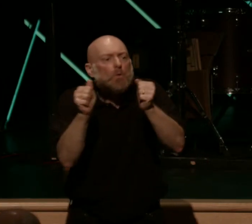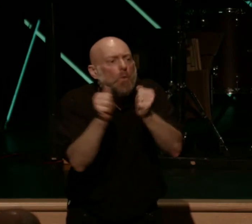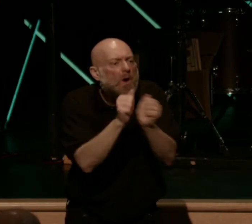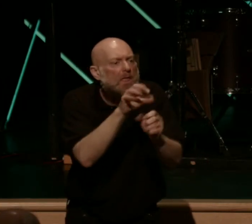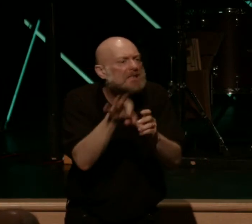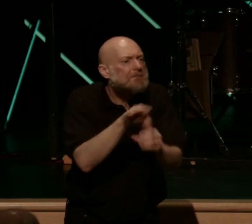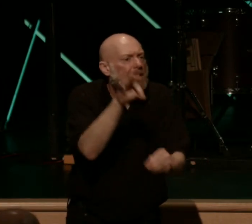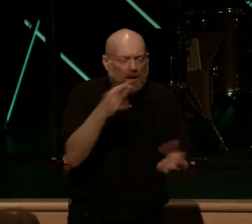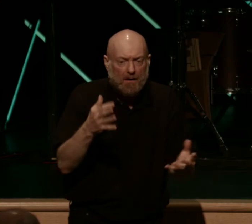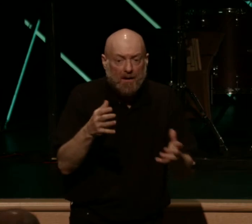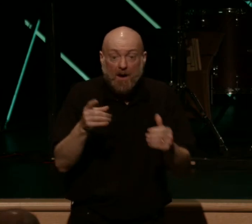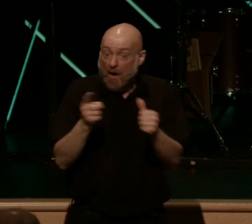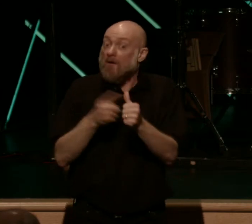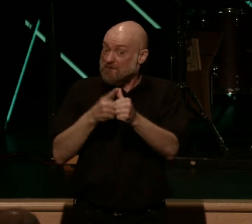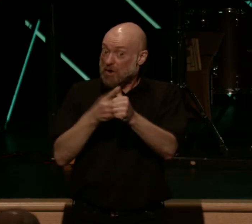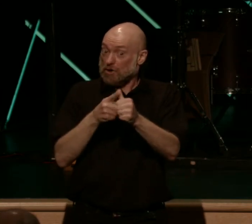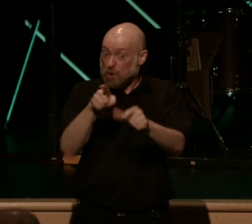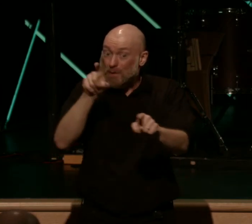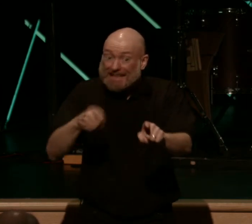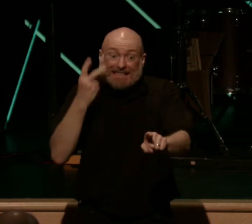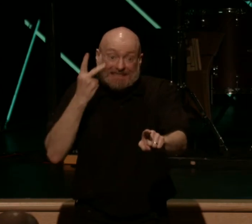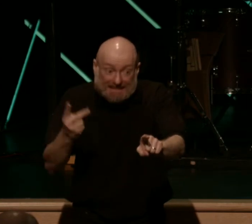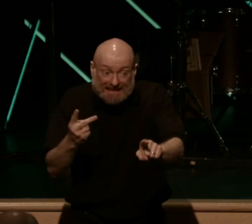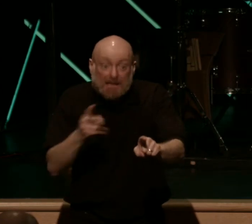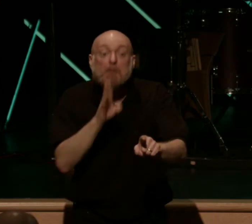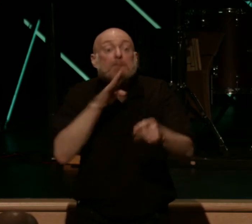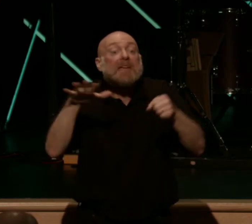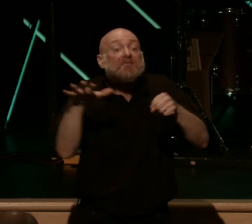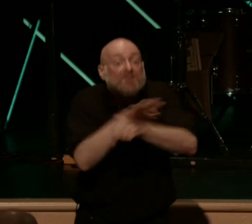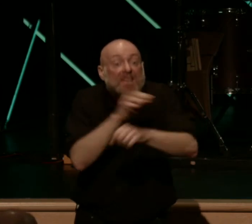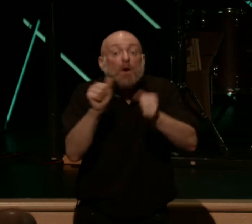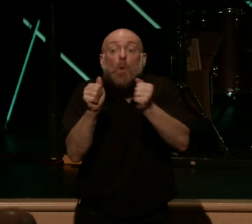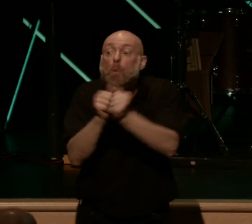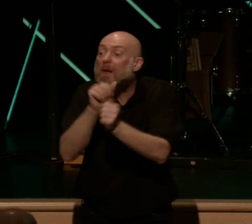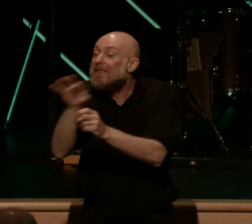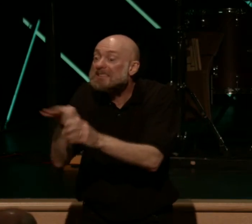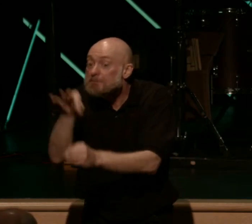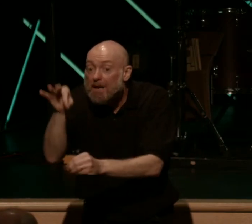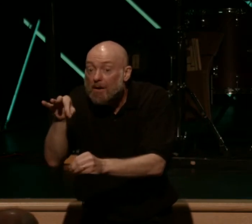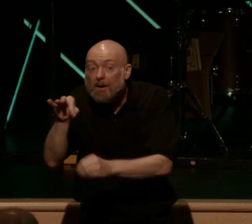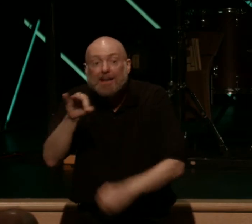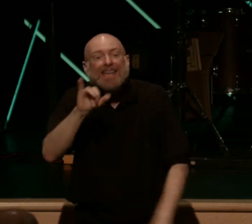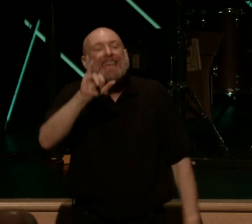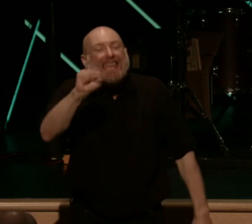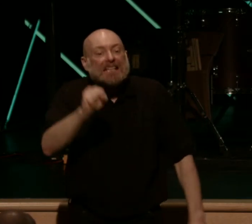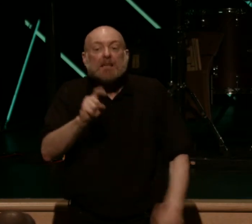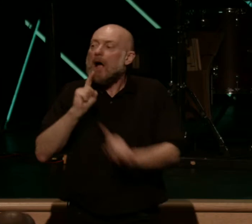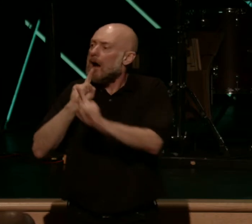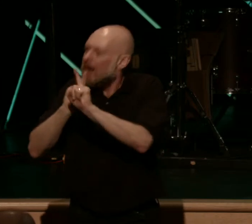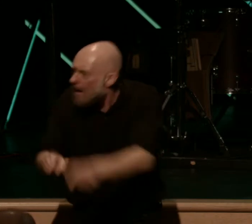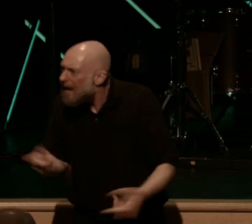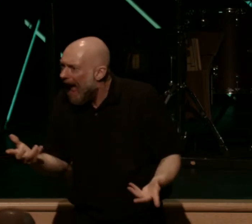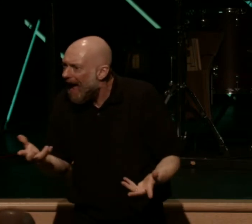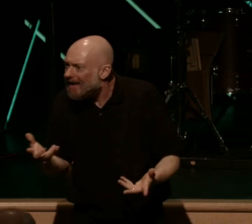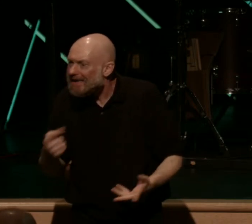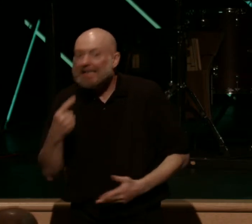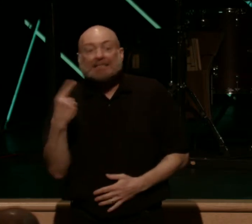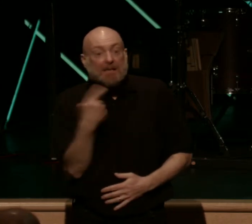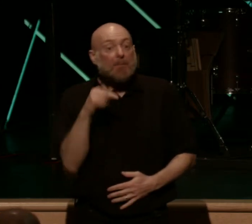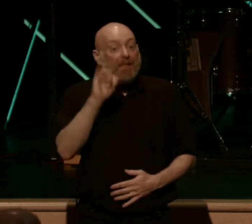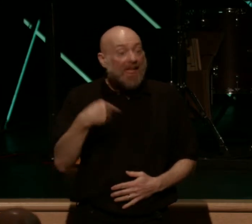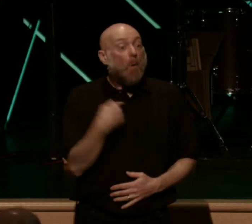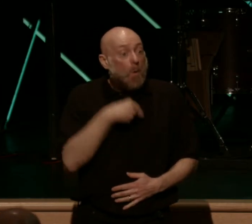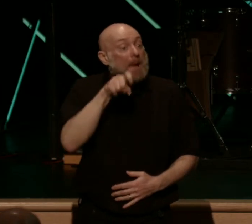Spirit. Well, first, this is what we need to see. Be filled with the Spirit is a command. It's something that